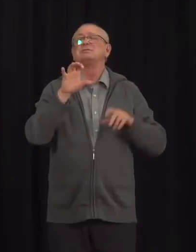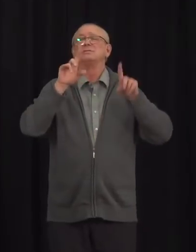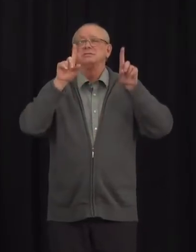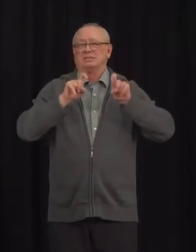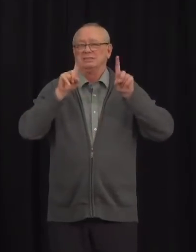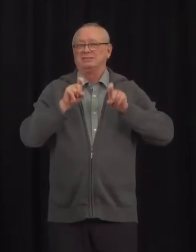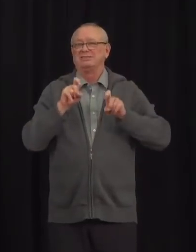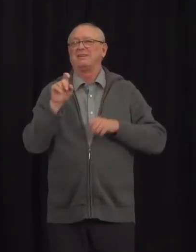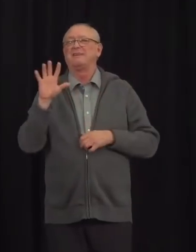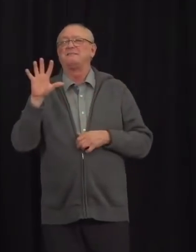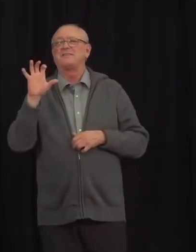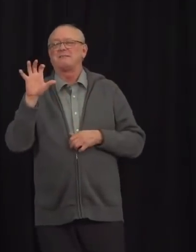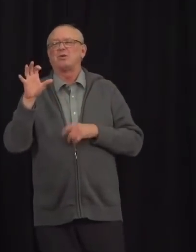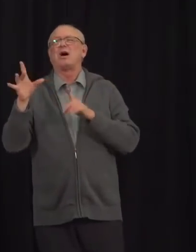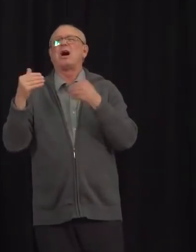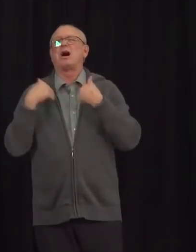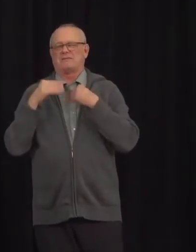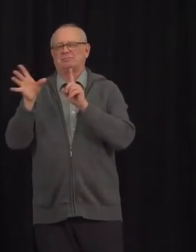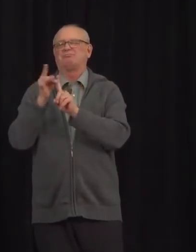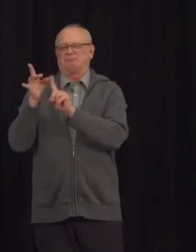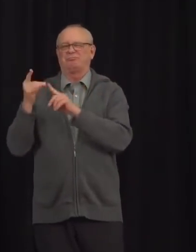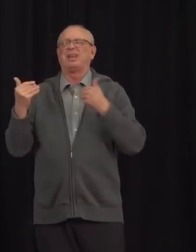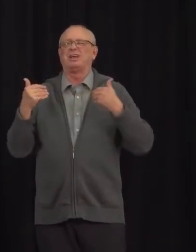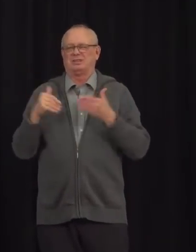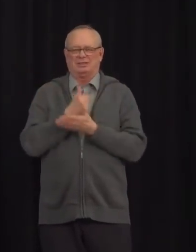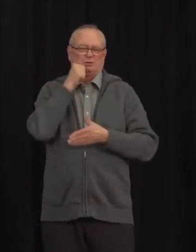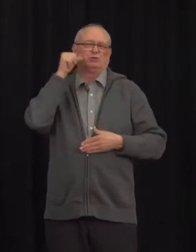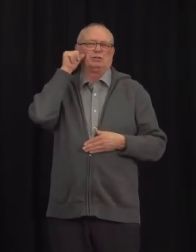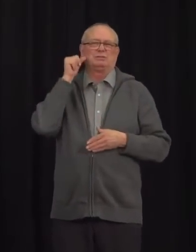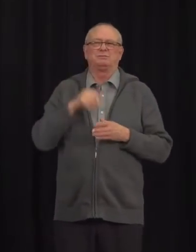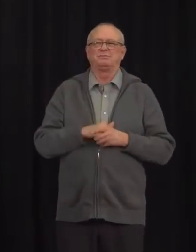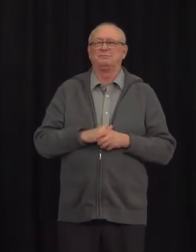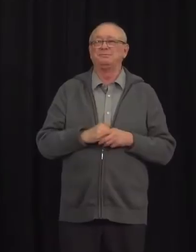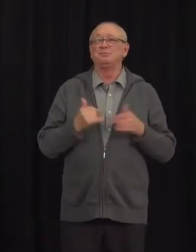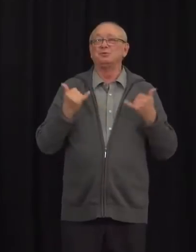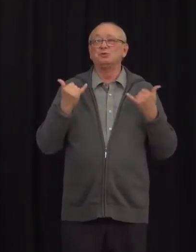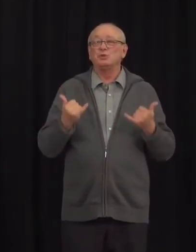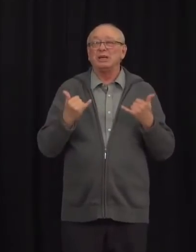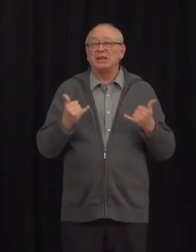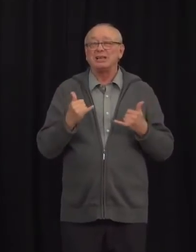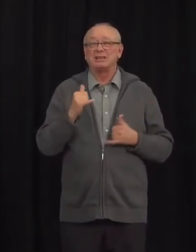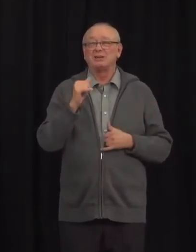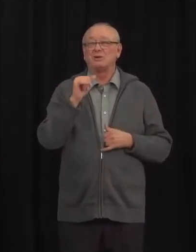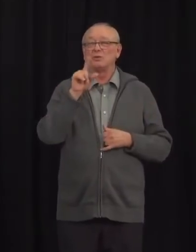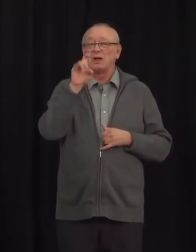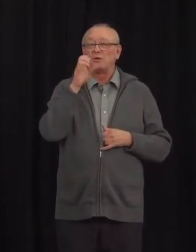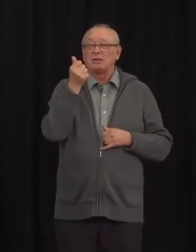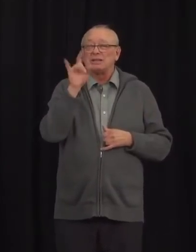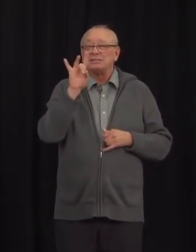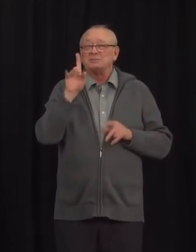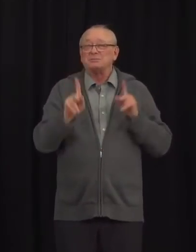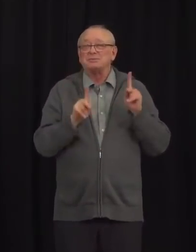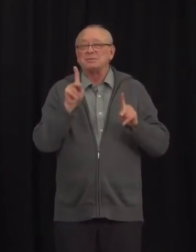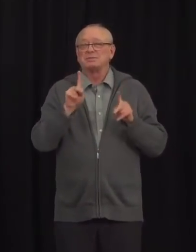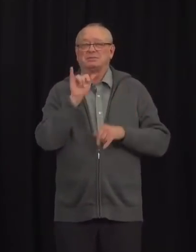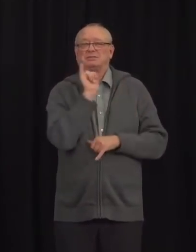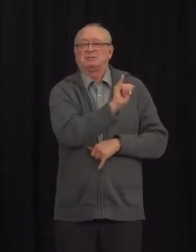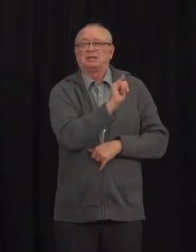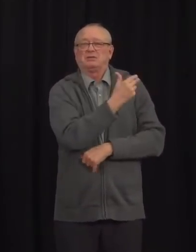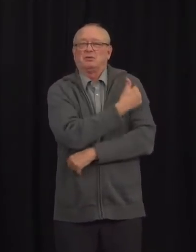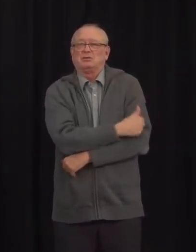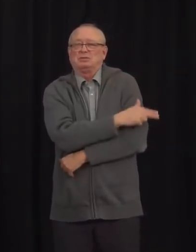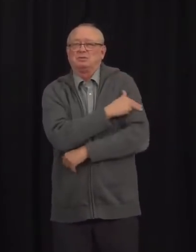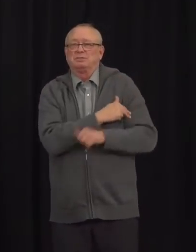tests. There are currently 118 people in hospital in Alberta, including 16 in intensive care